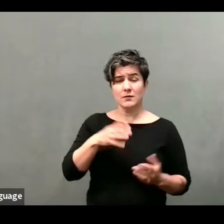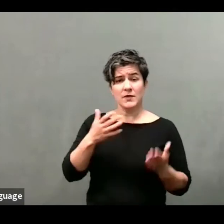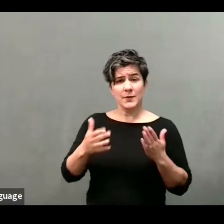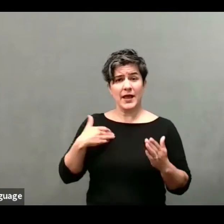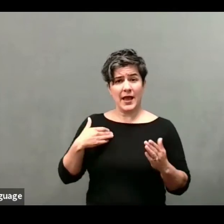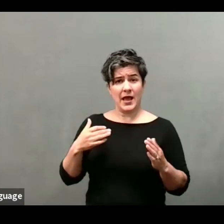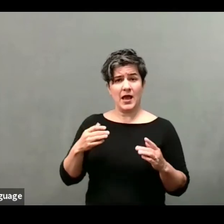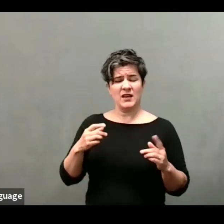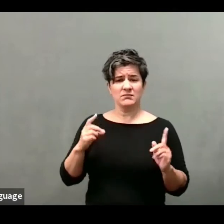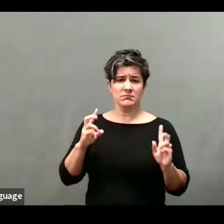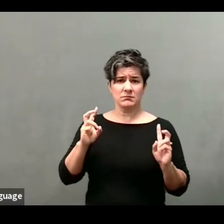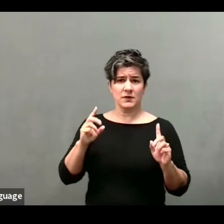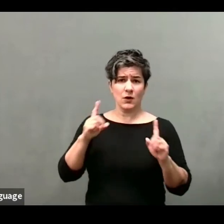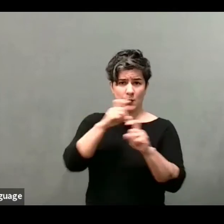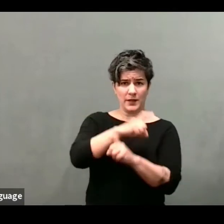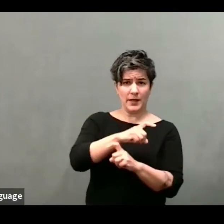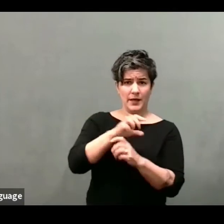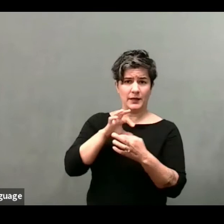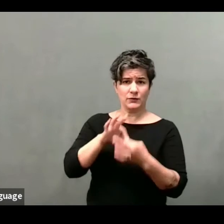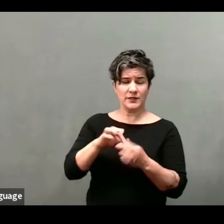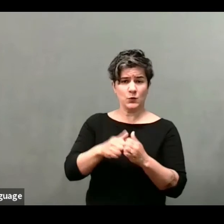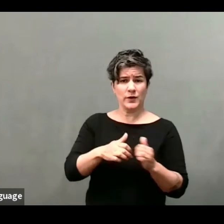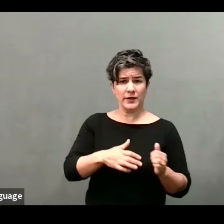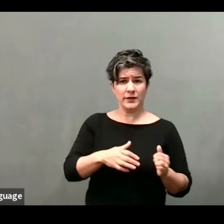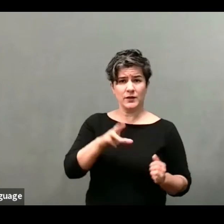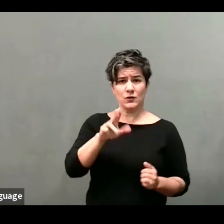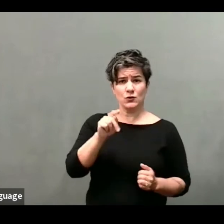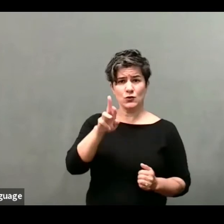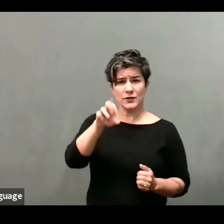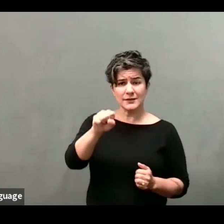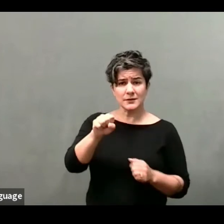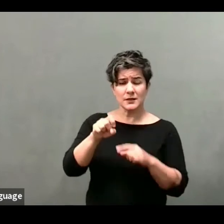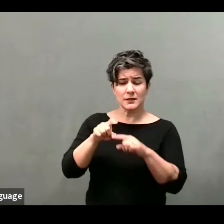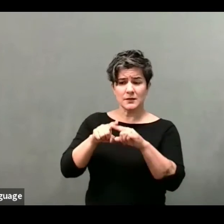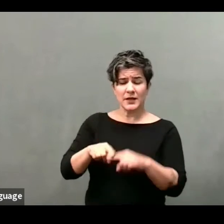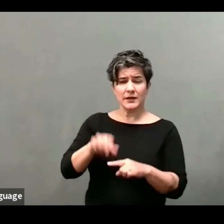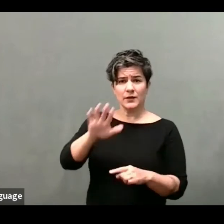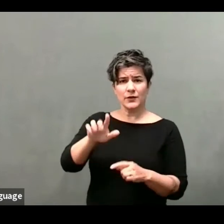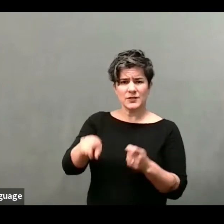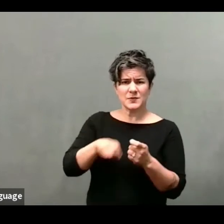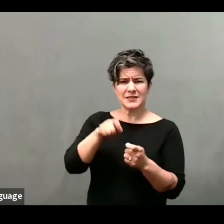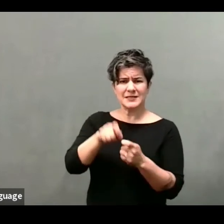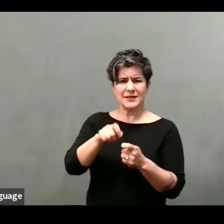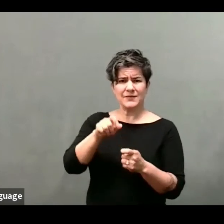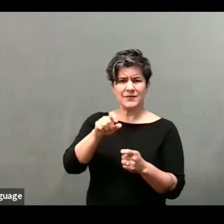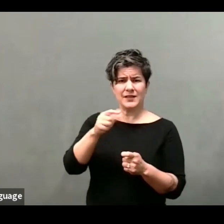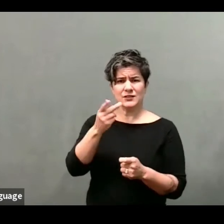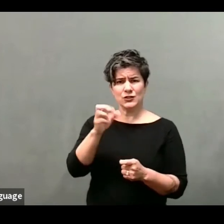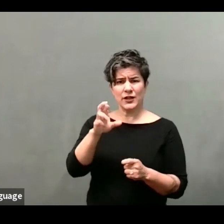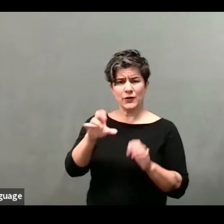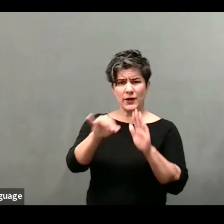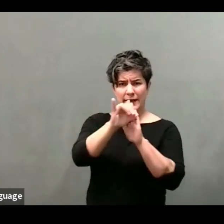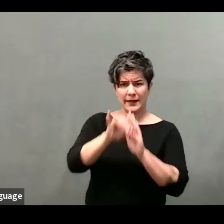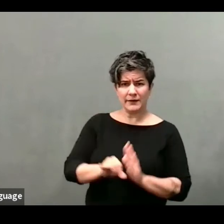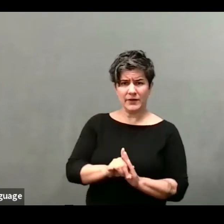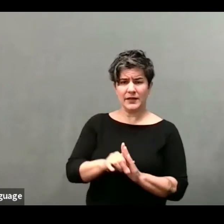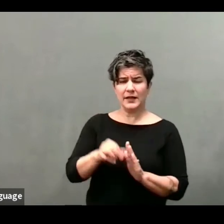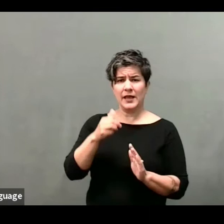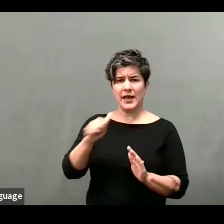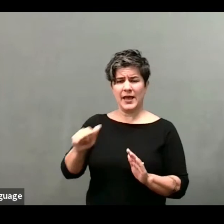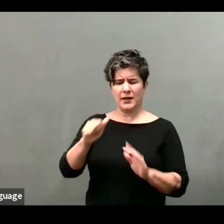a complicated relationship with their uterus, depending on their specifics of their gender identity, any